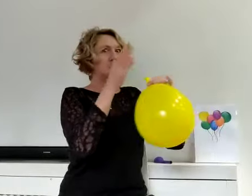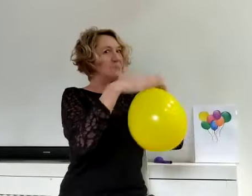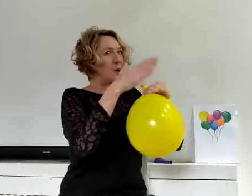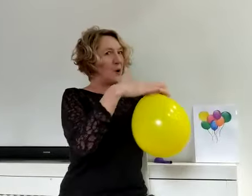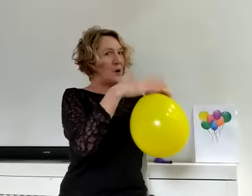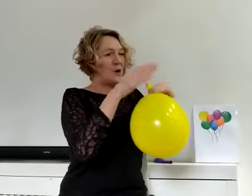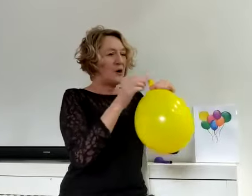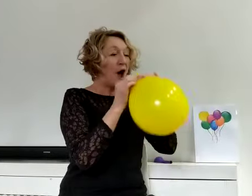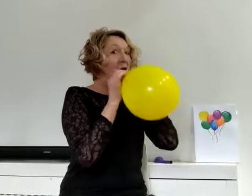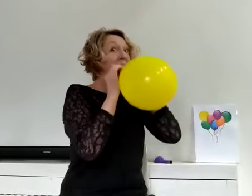More.